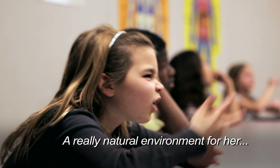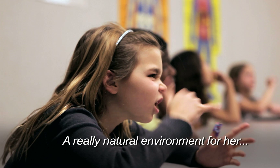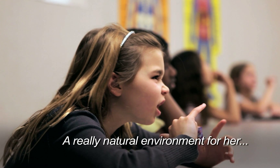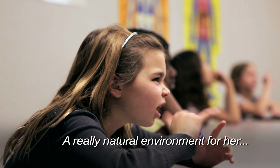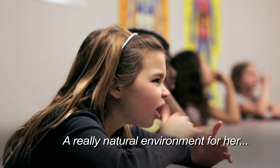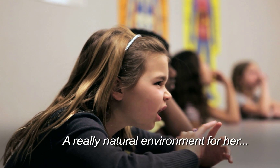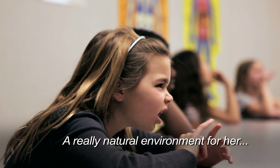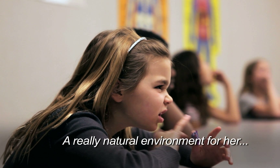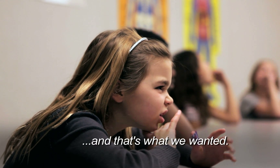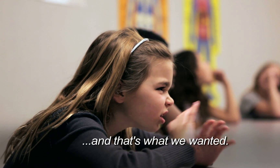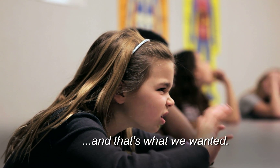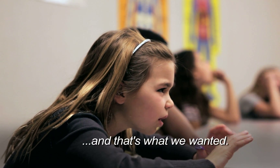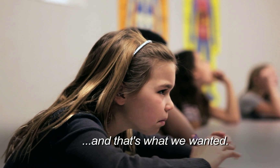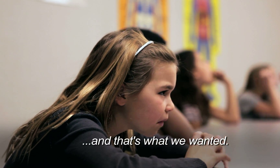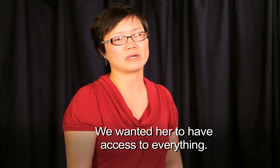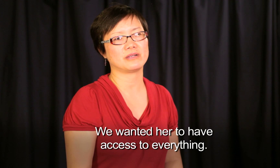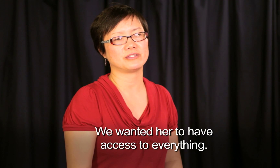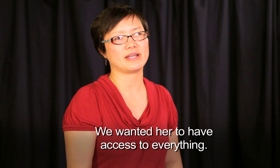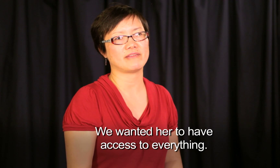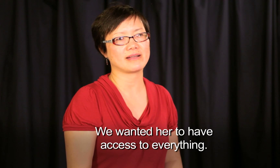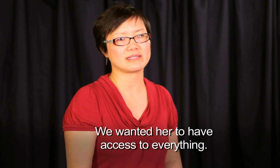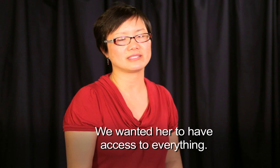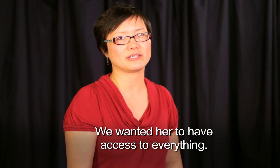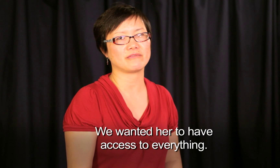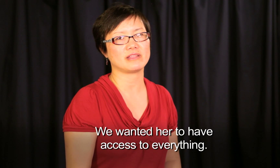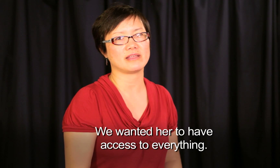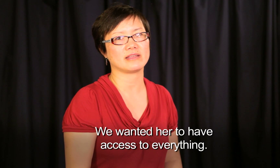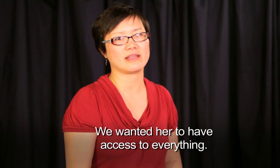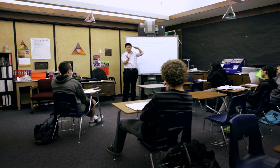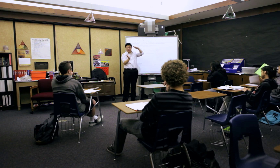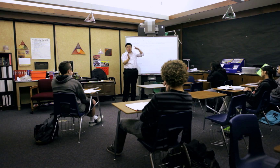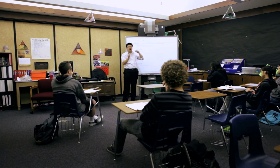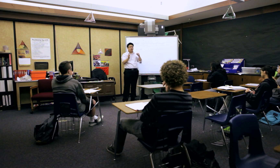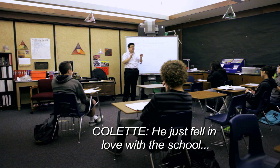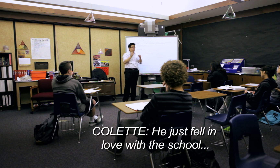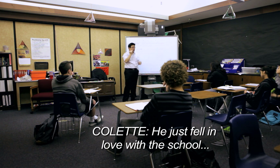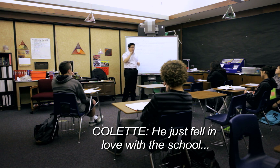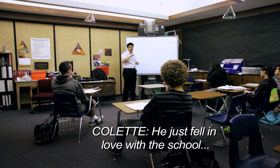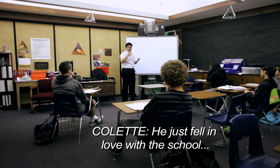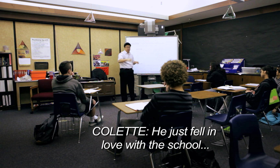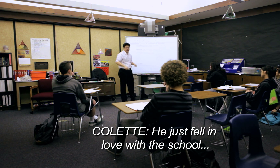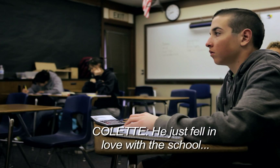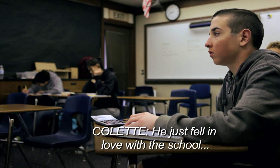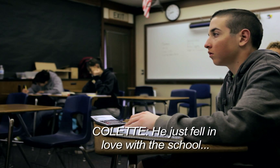environment for her, you know. And that's what we wanted. We wanted her to have access to everything. He just fell in love with the